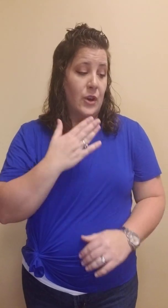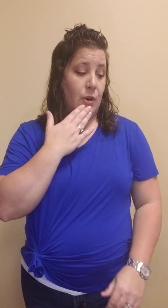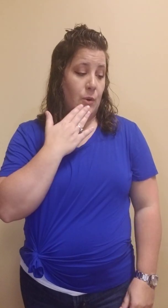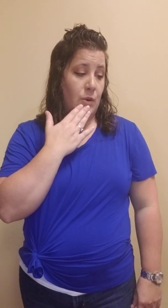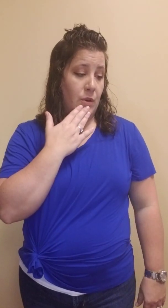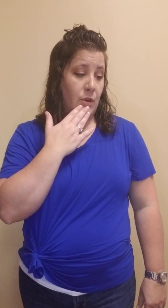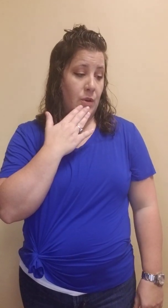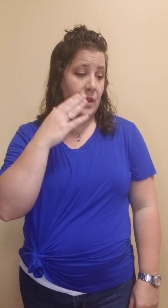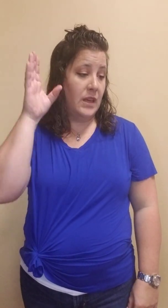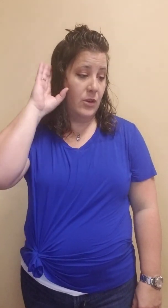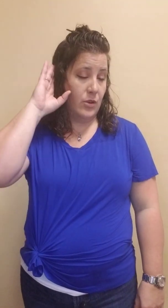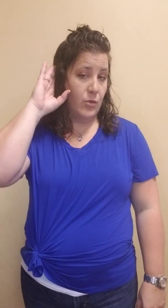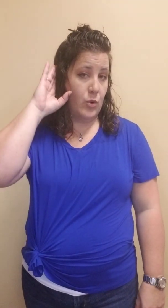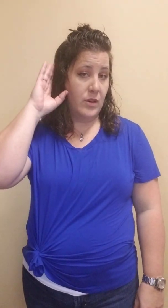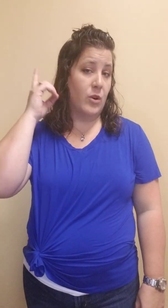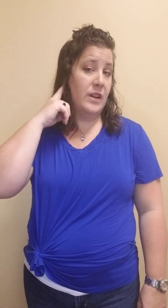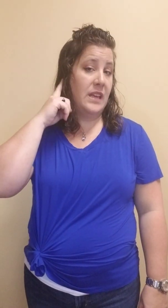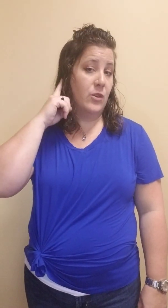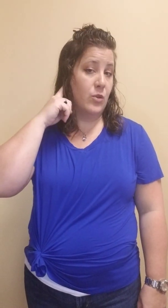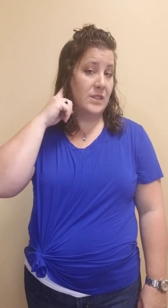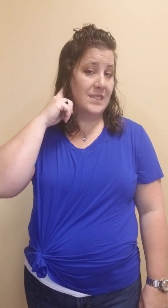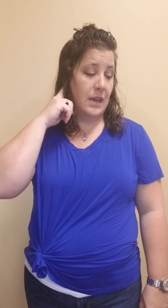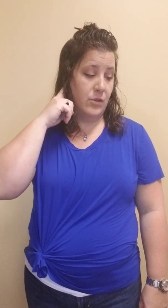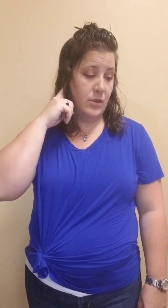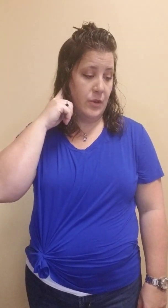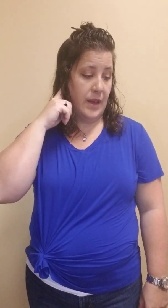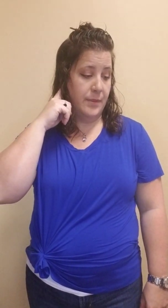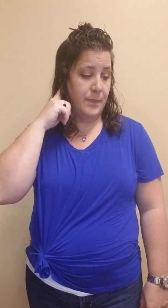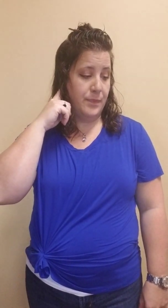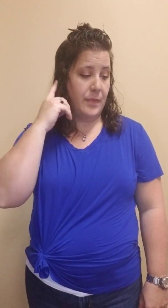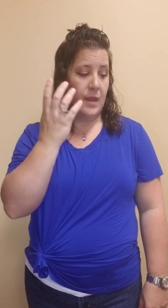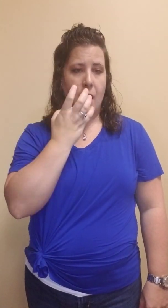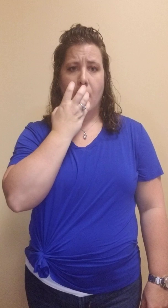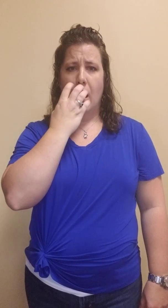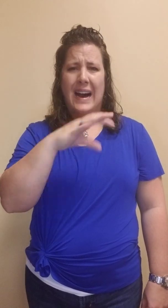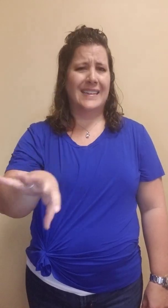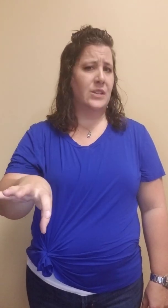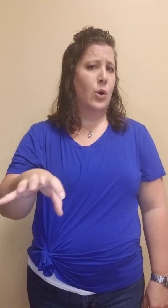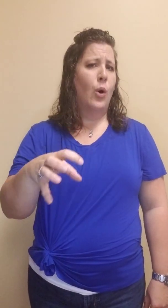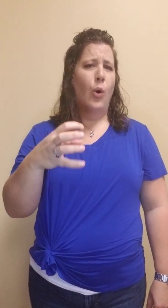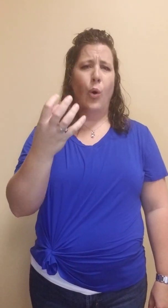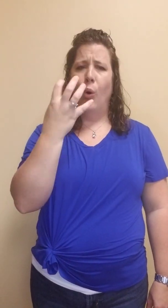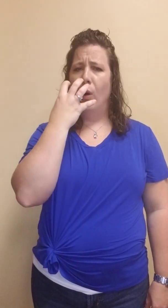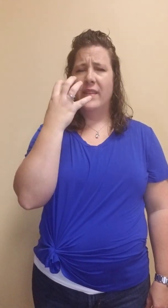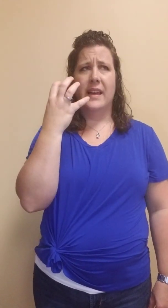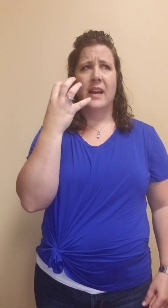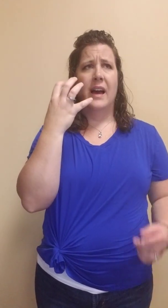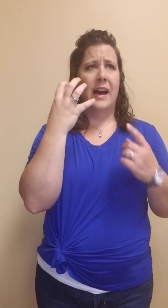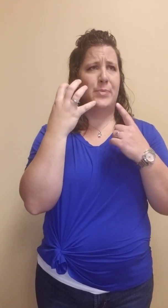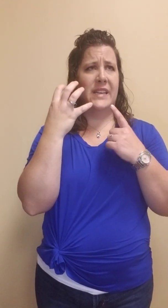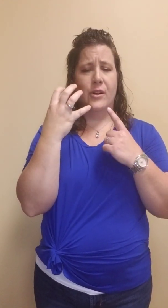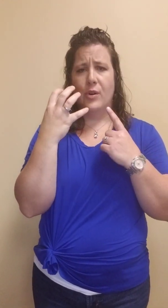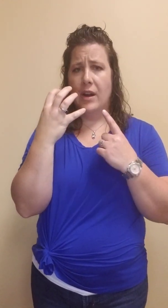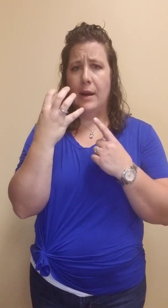So hear or hear or to sound, okay? Hot. Think hot potato or a hot